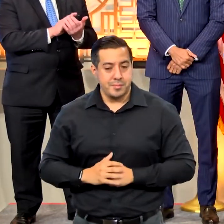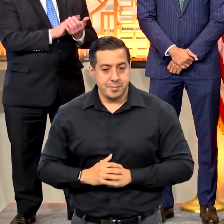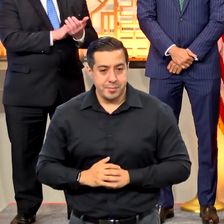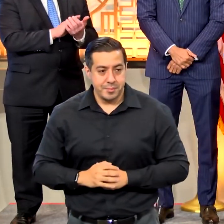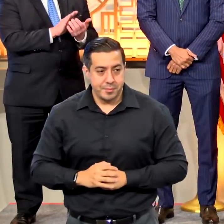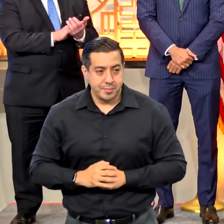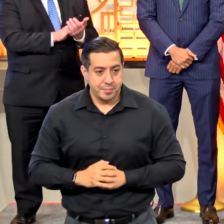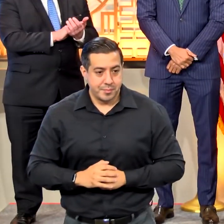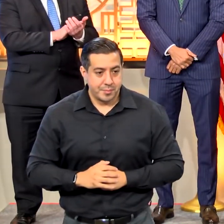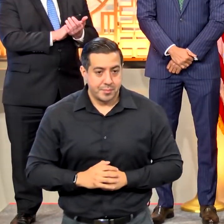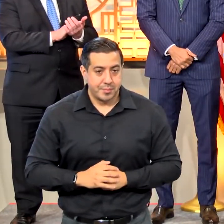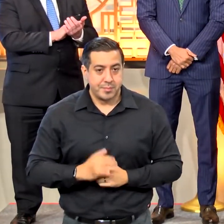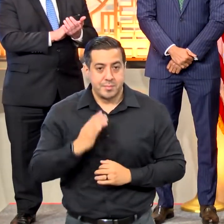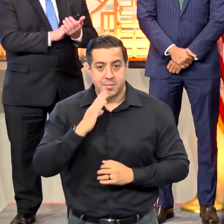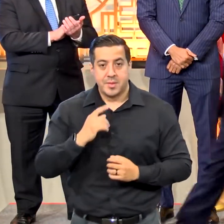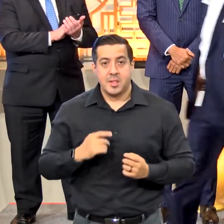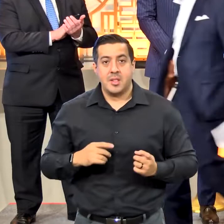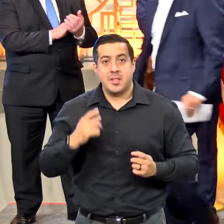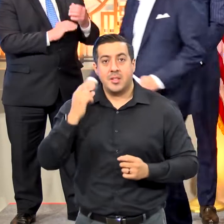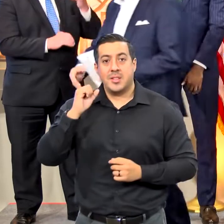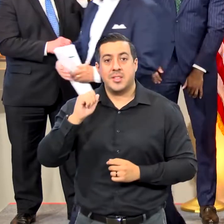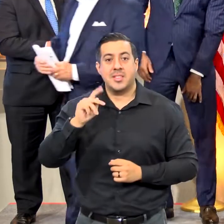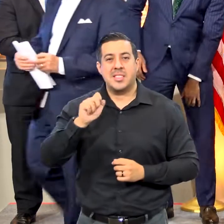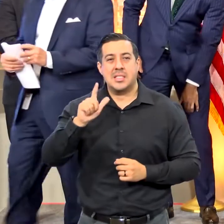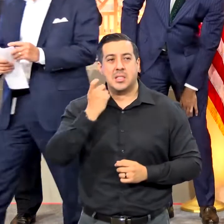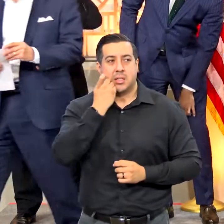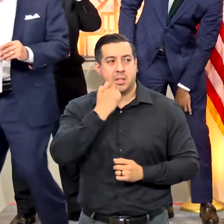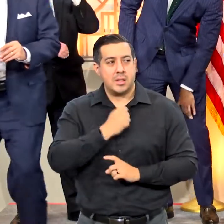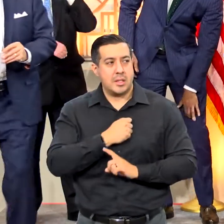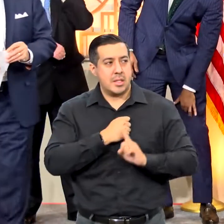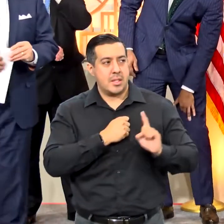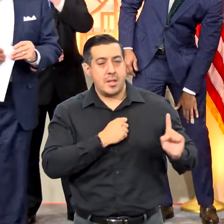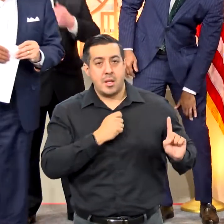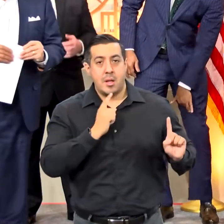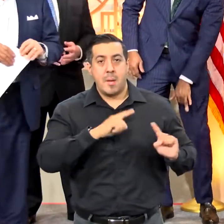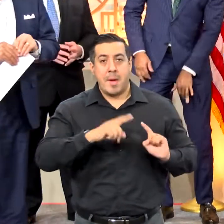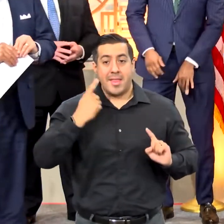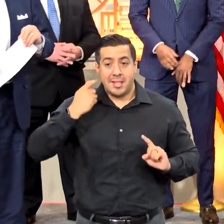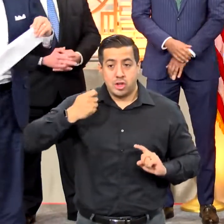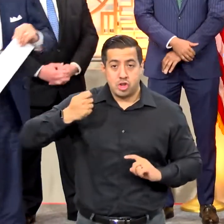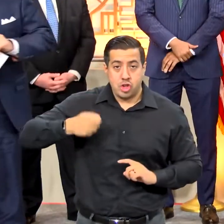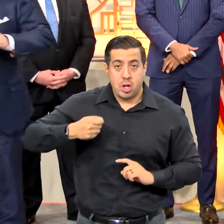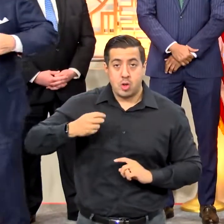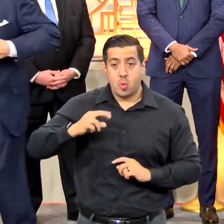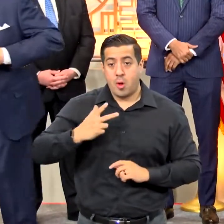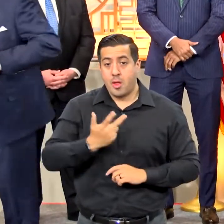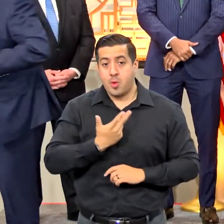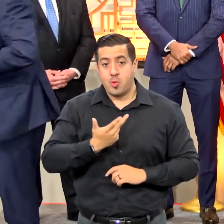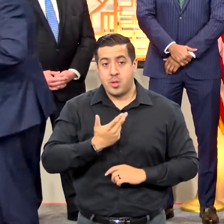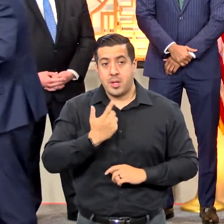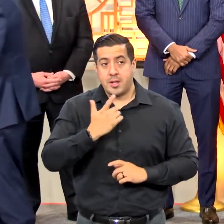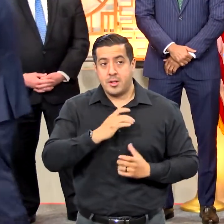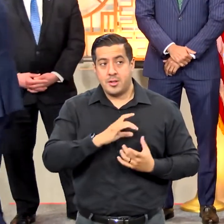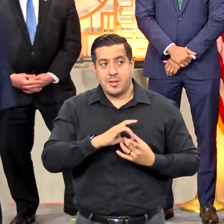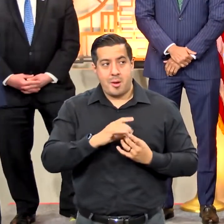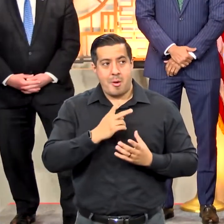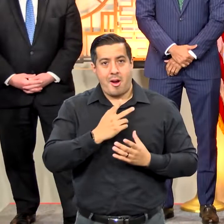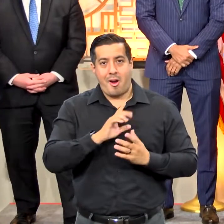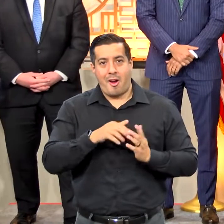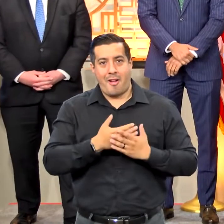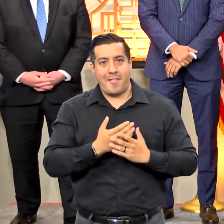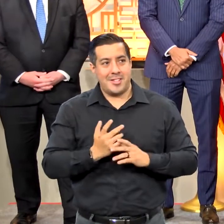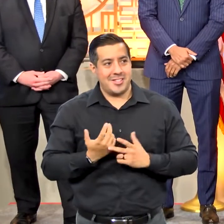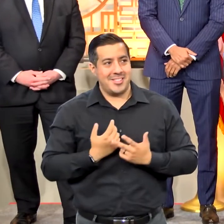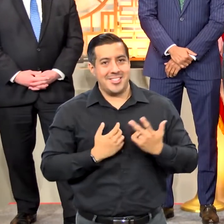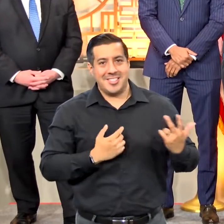And if you notice, Commissioner Ellis was here and he stepped right outside. I think, Judge, with three of y'all, that's a quorum. So he stepped out to prevent a